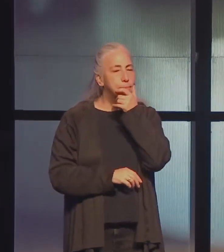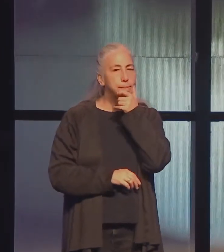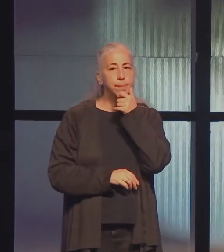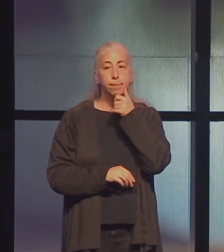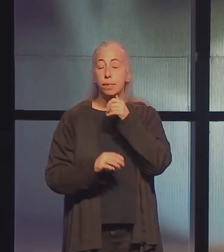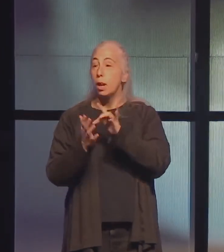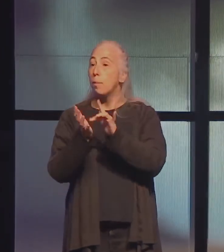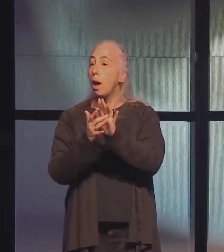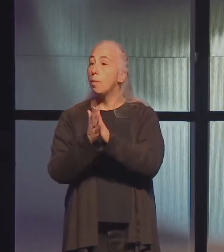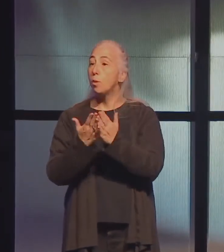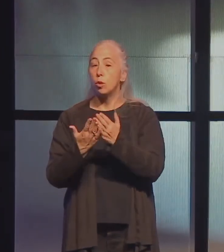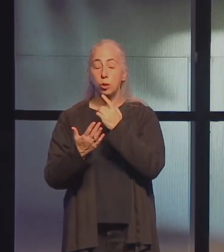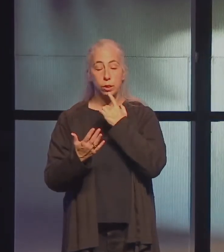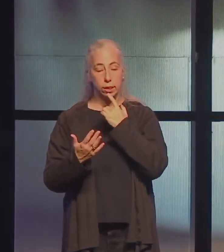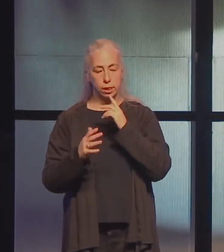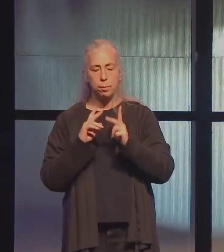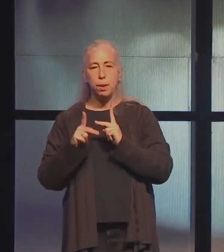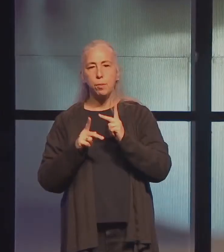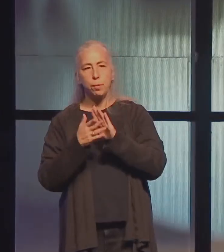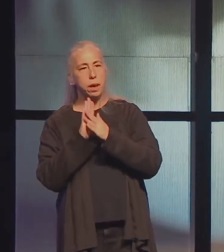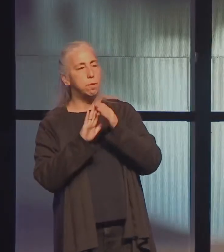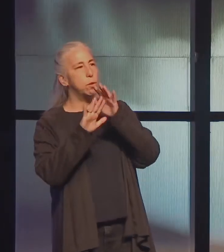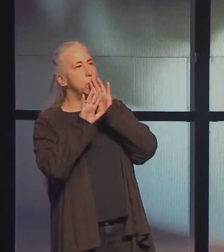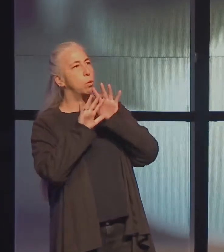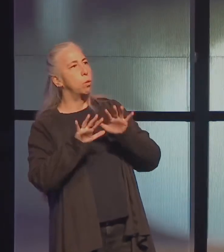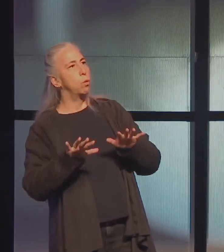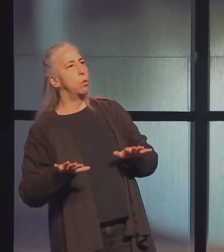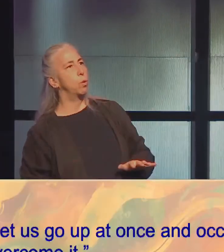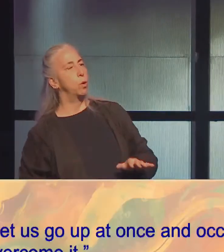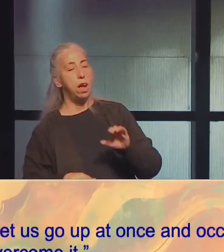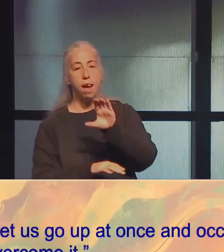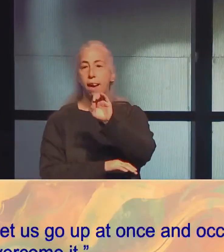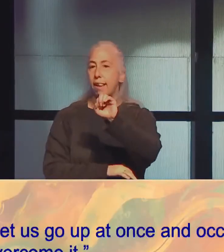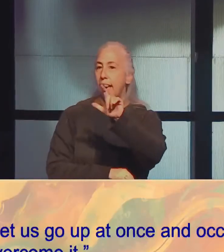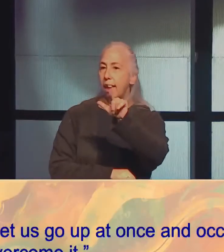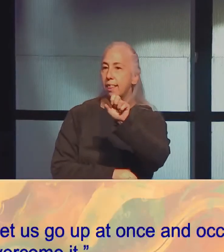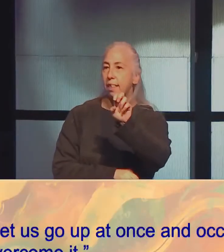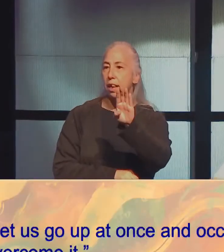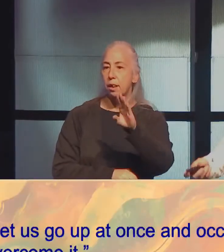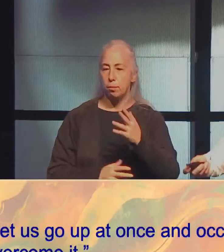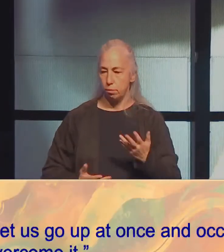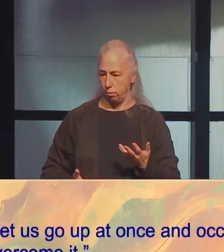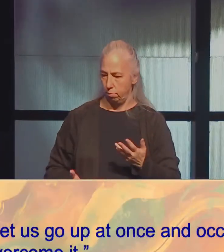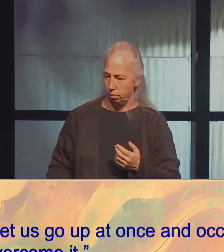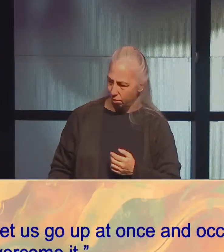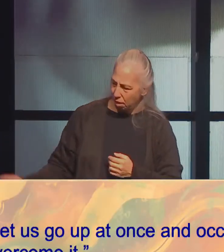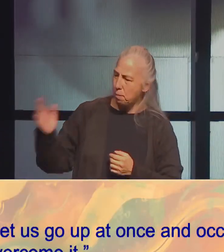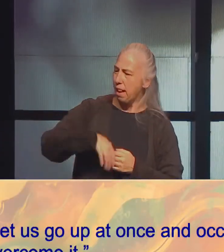text says that people get kind of quiet. And Caleb is like, let's go.